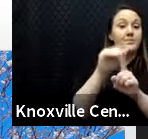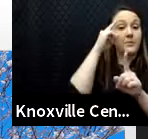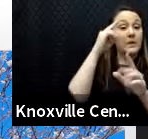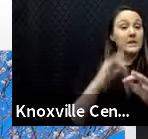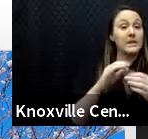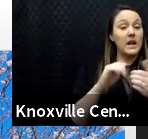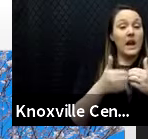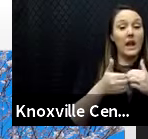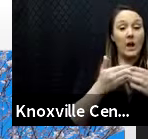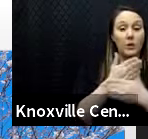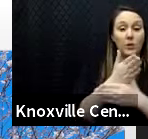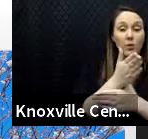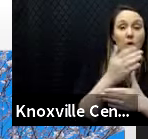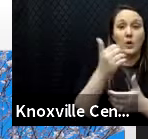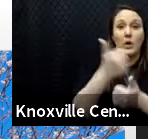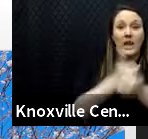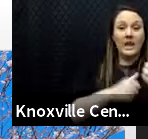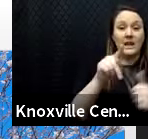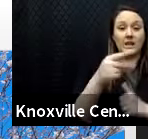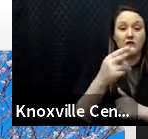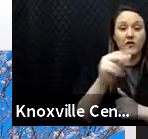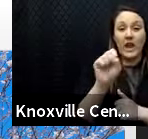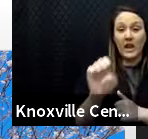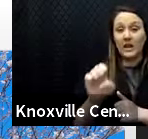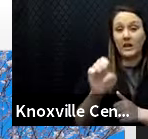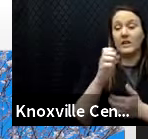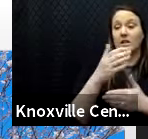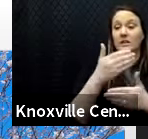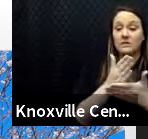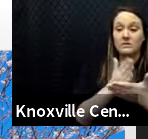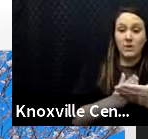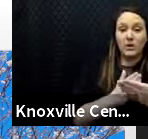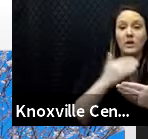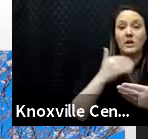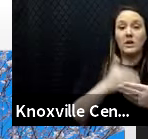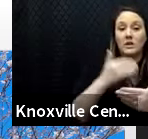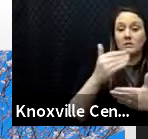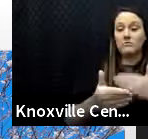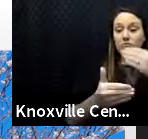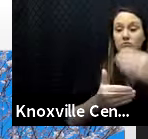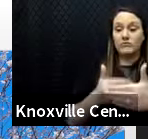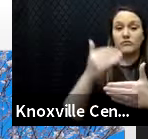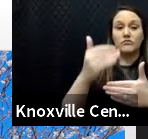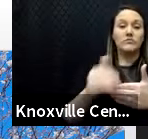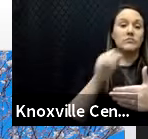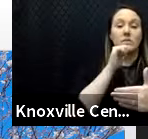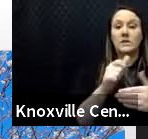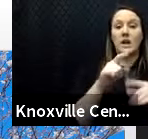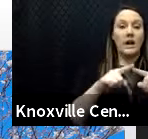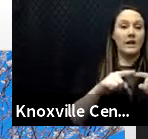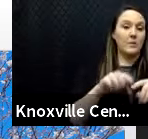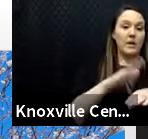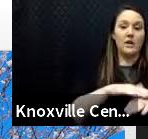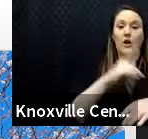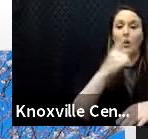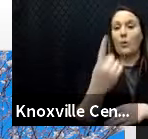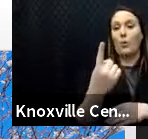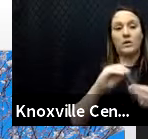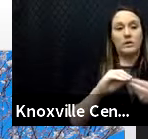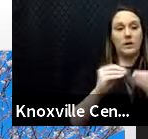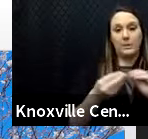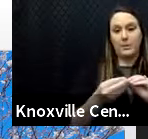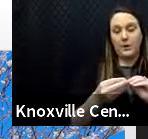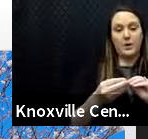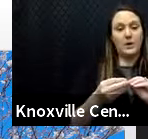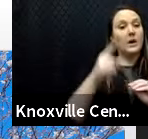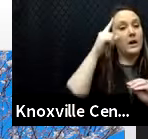to move through the phases or whether to institute mid-phase adjustments will not be made on any one number or figure.